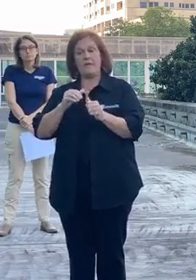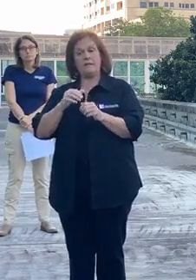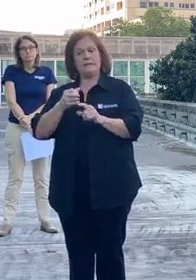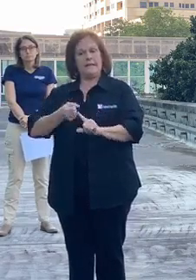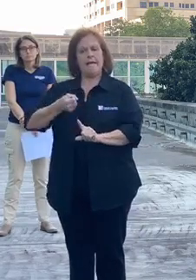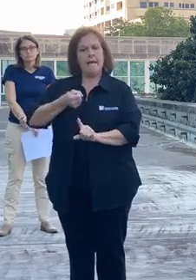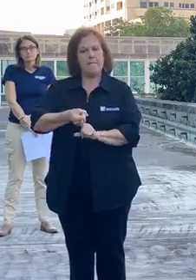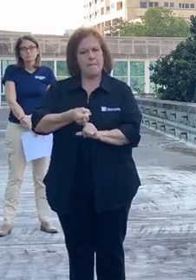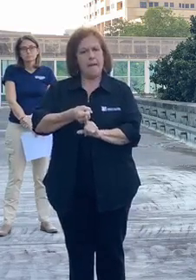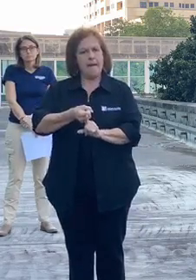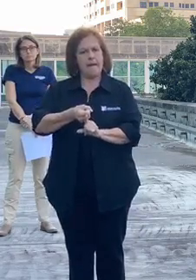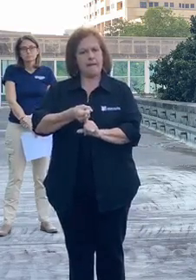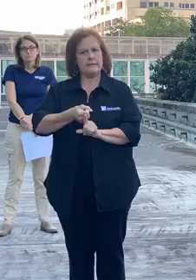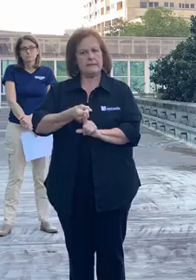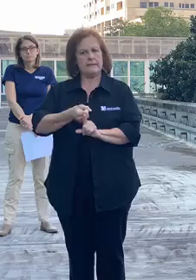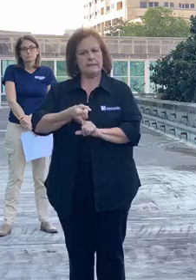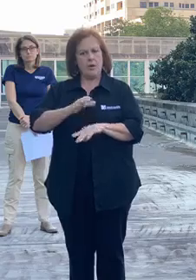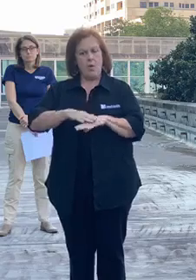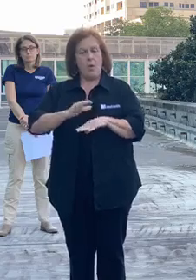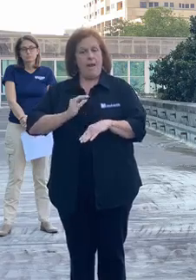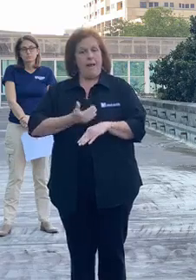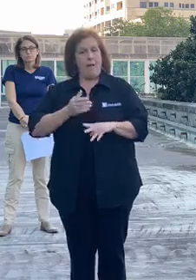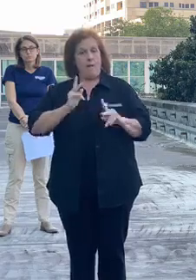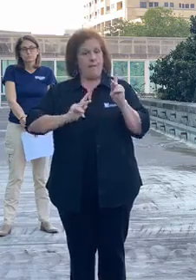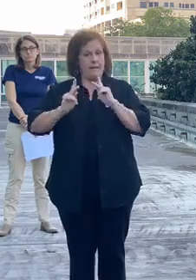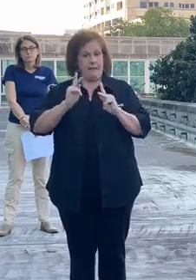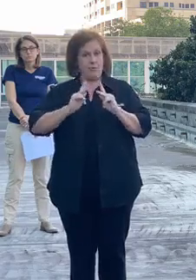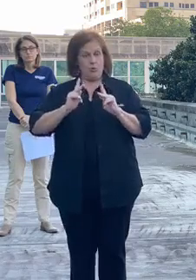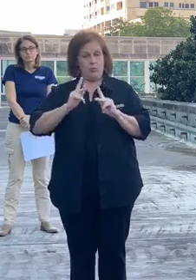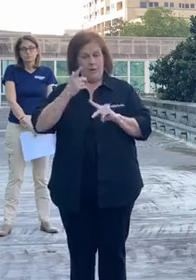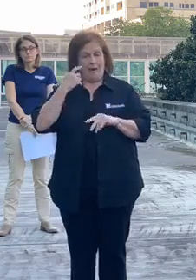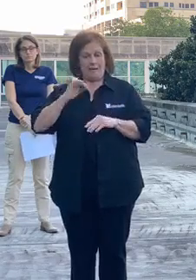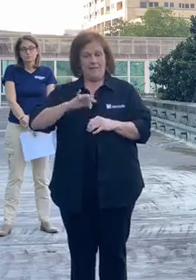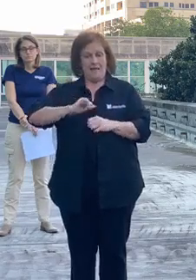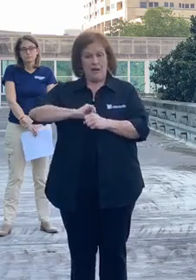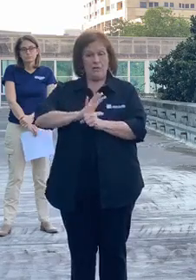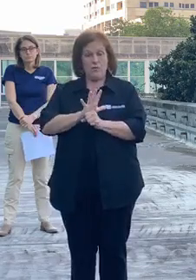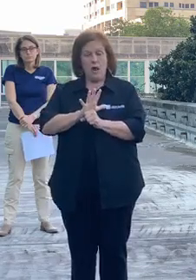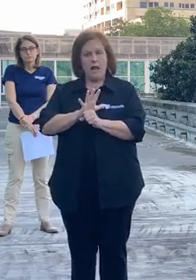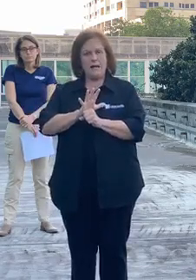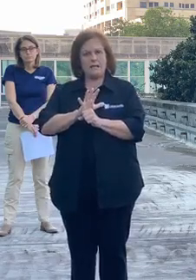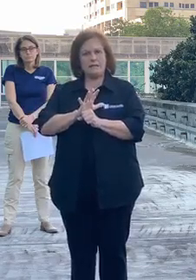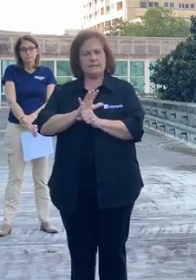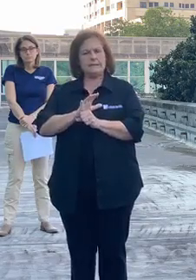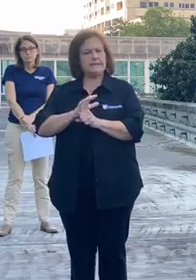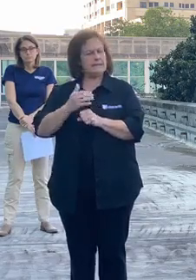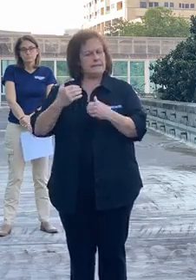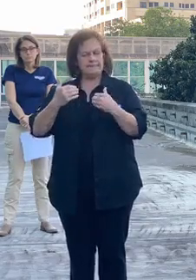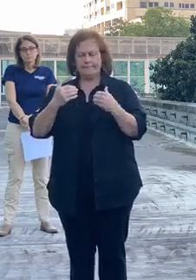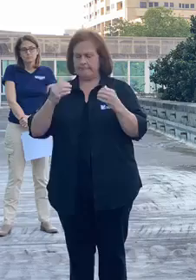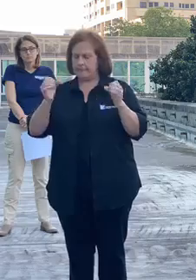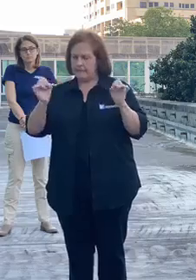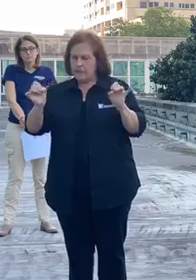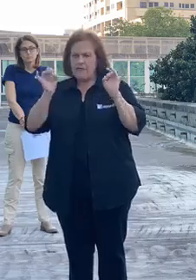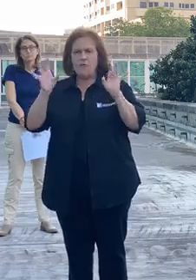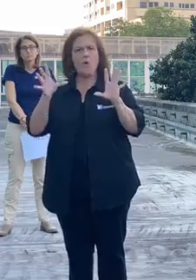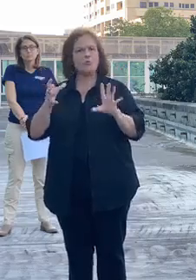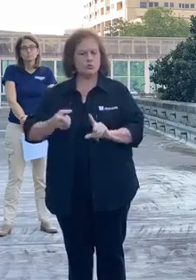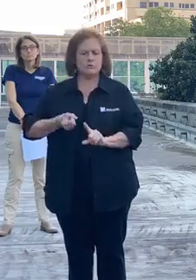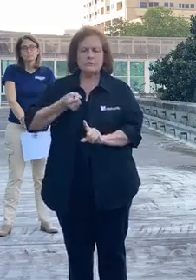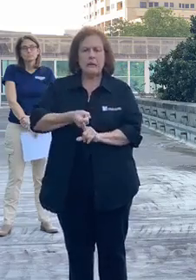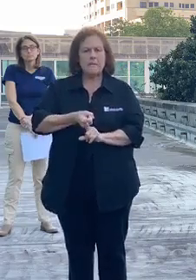impact that it's having on our people due to this virus. It's having a ferocious